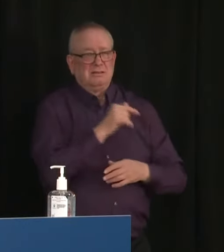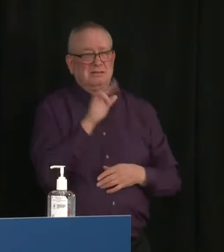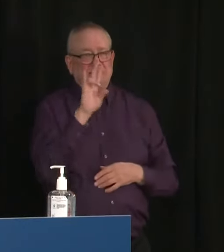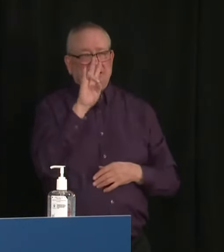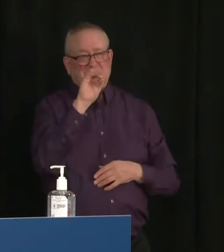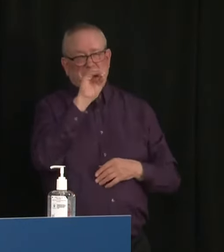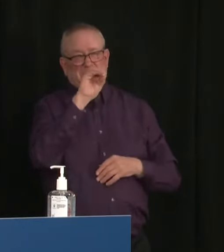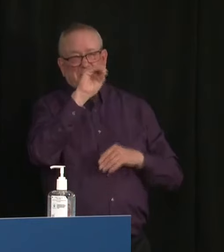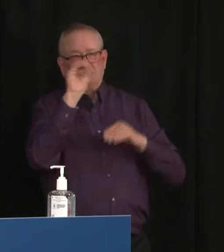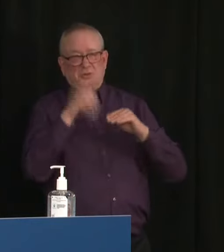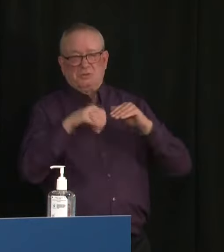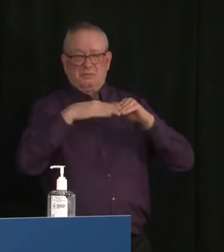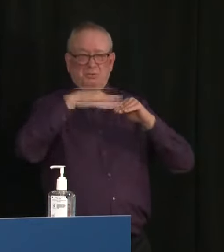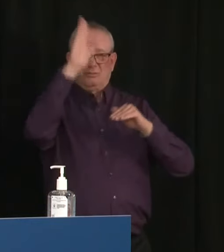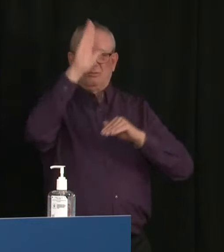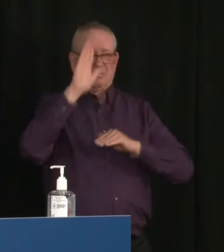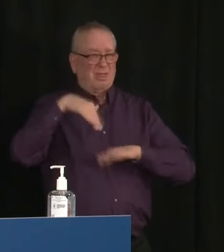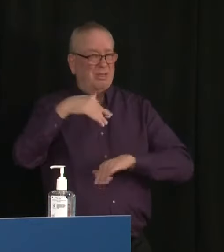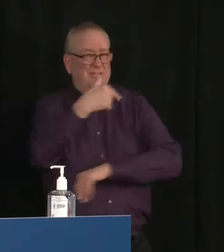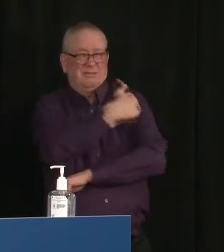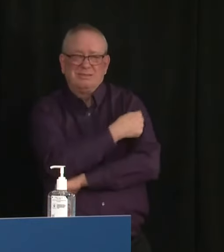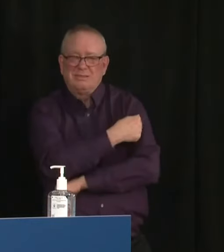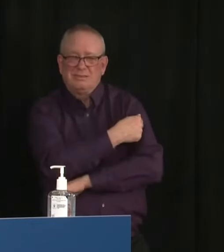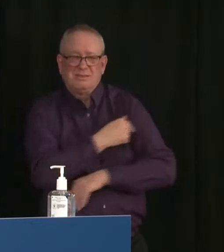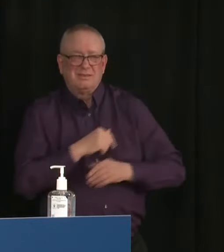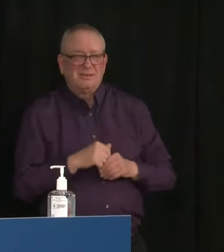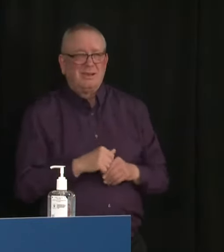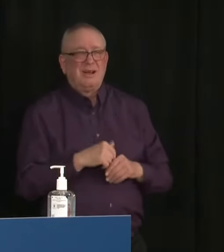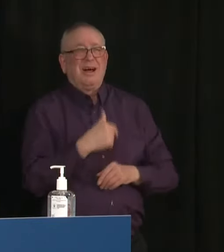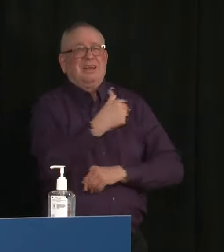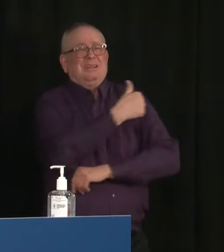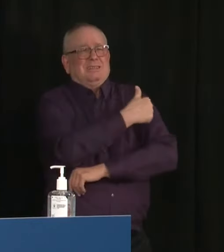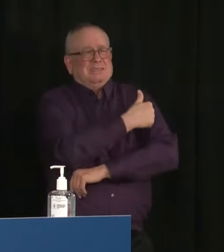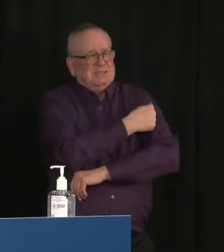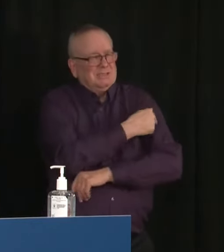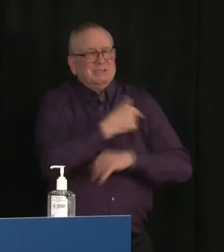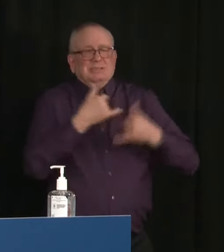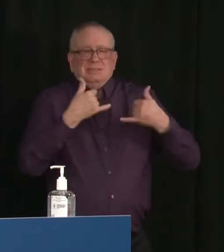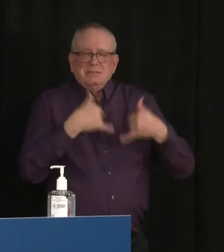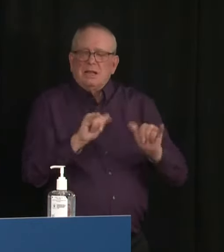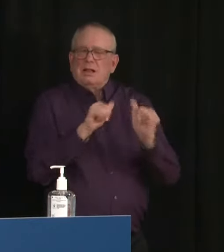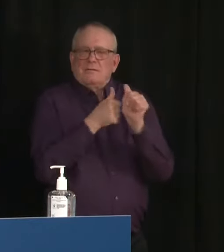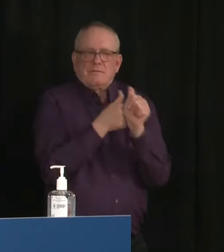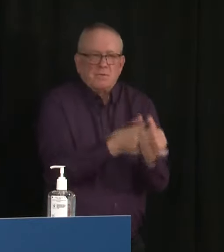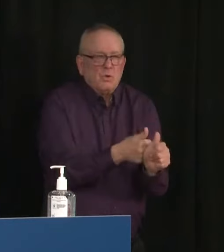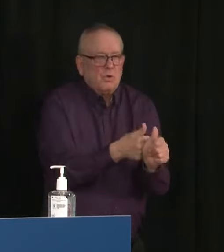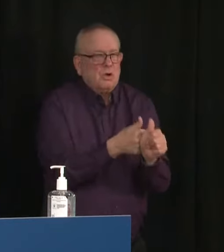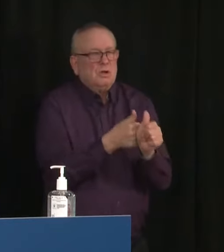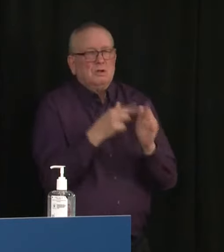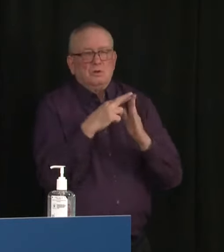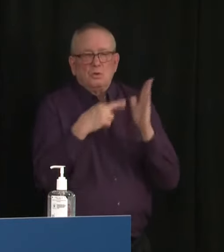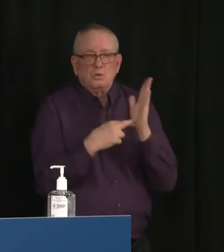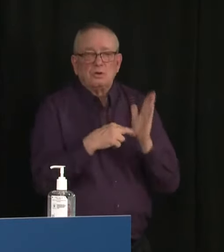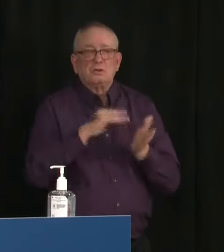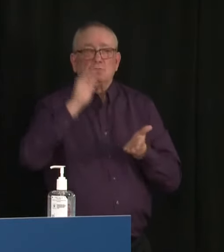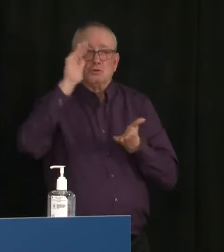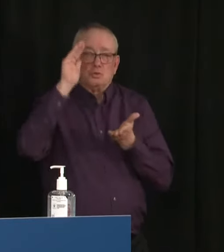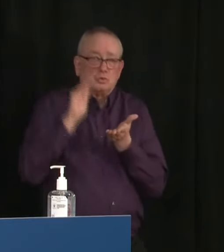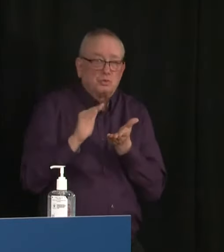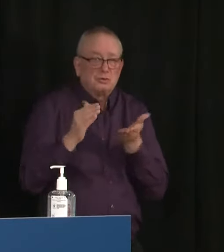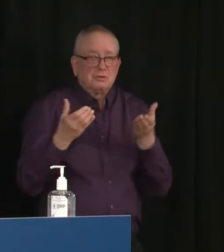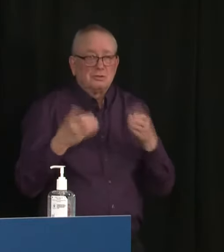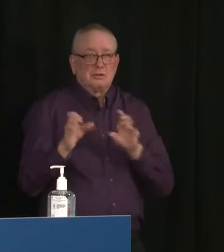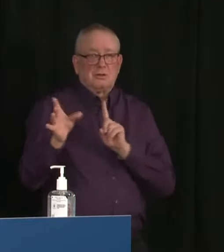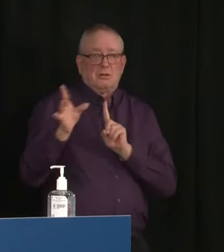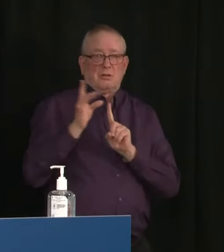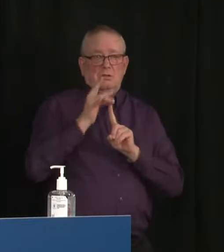the public health restrictions in place, both to limit the chance that they become infected and spread to others, but also to be part of